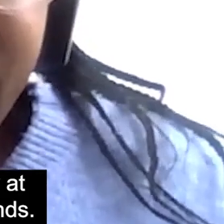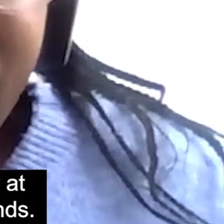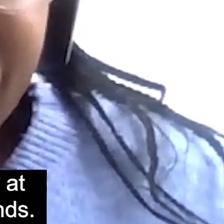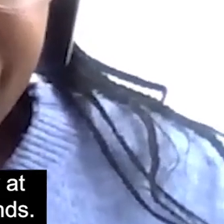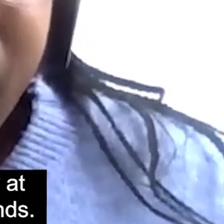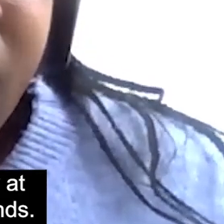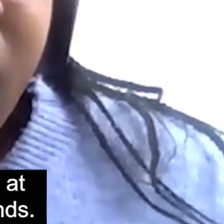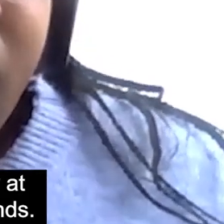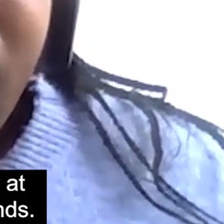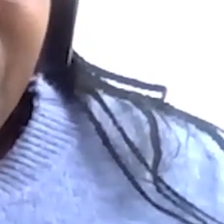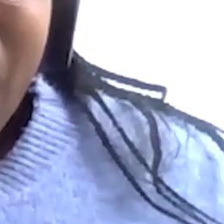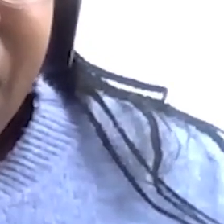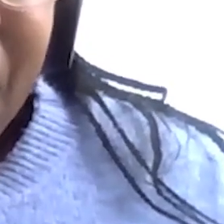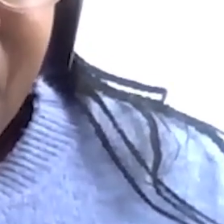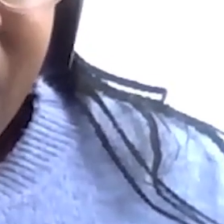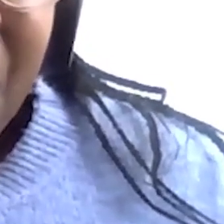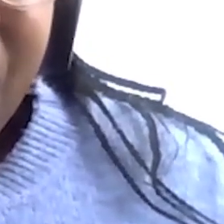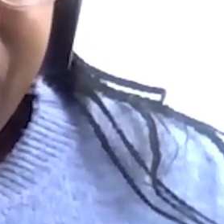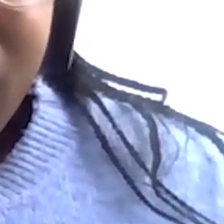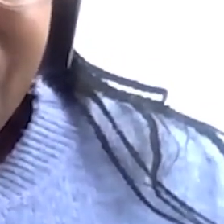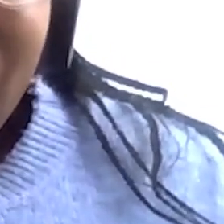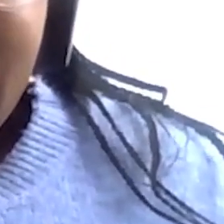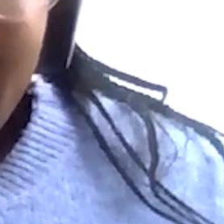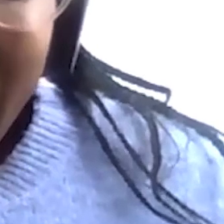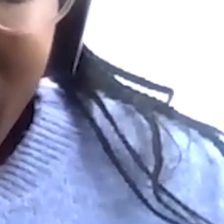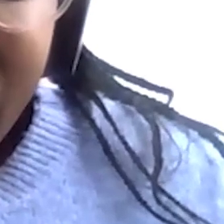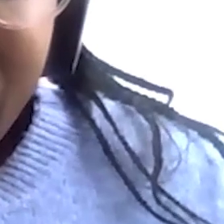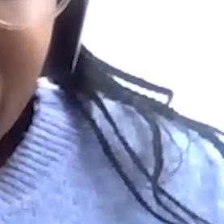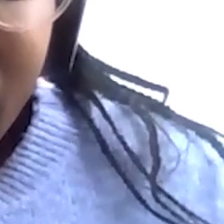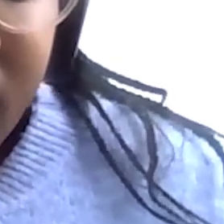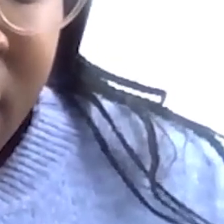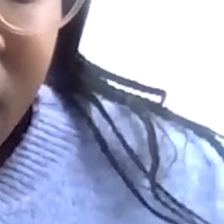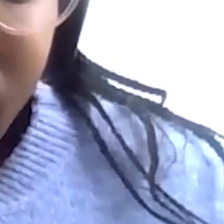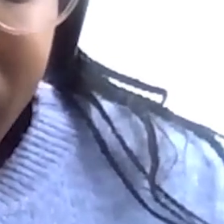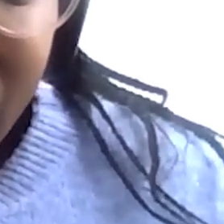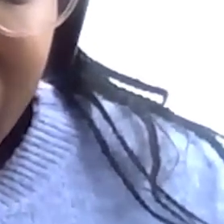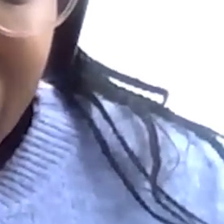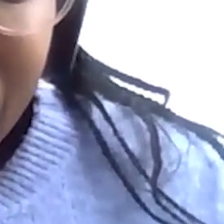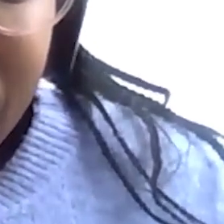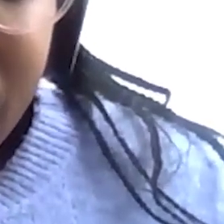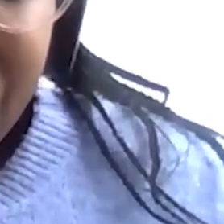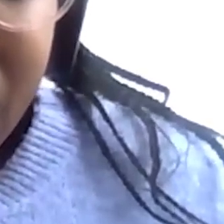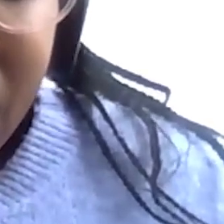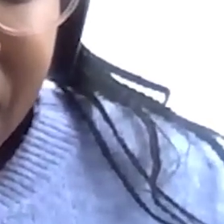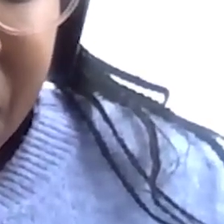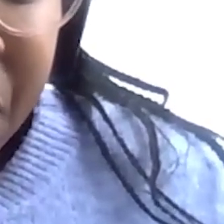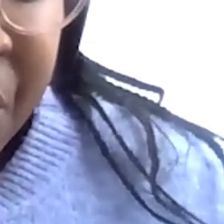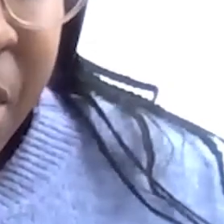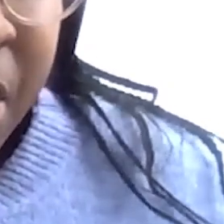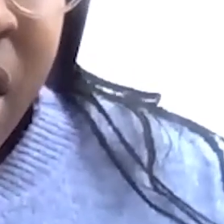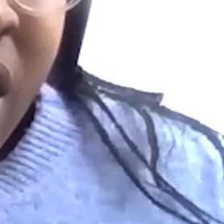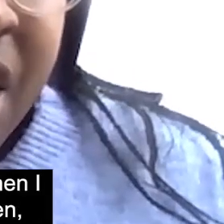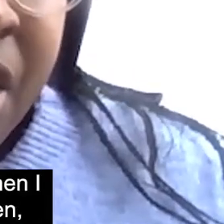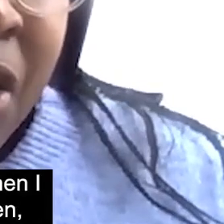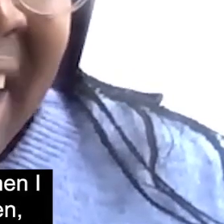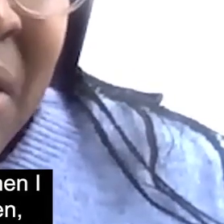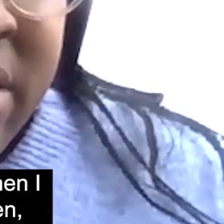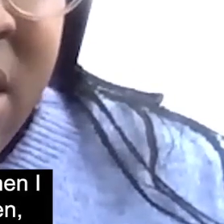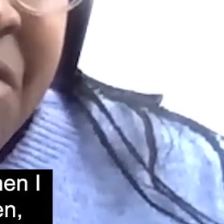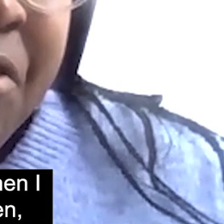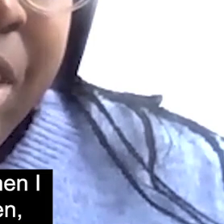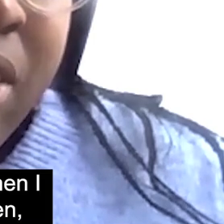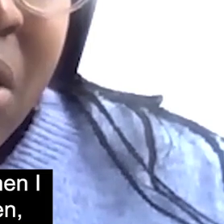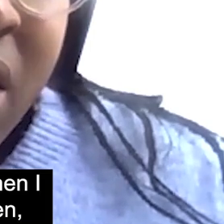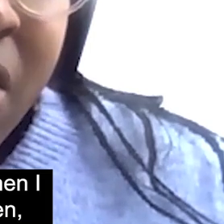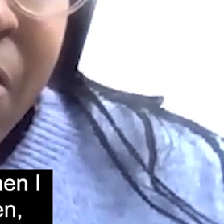of friends. Coming from an immigrant family, academics is very important. I knew I